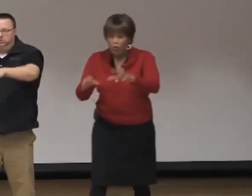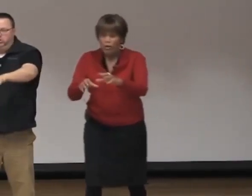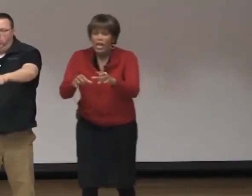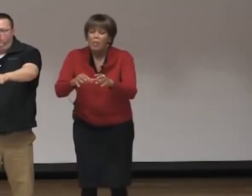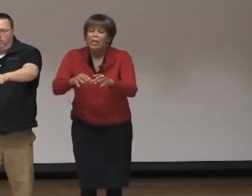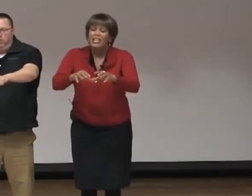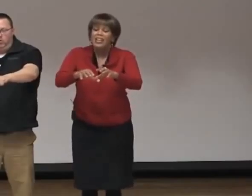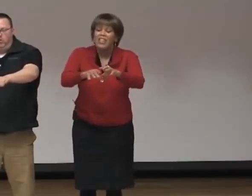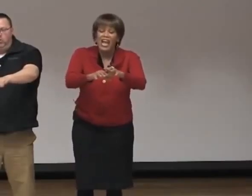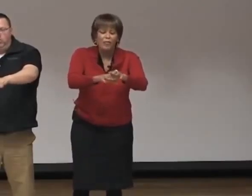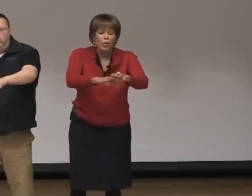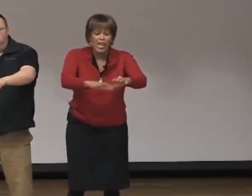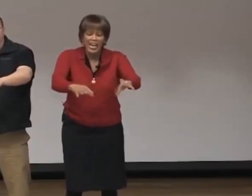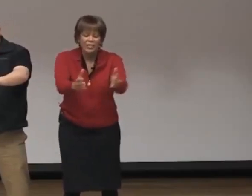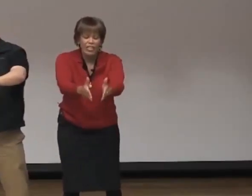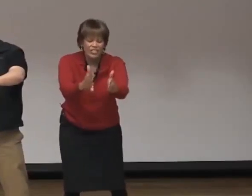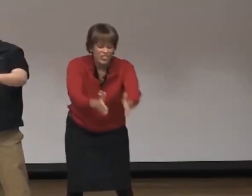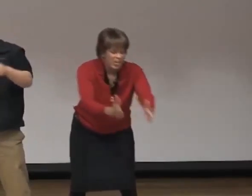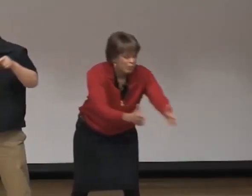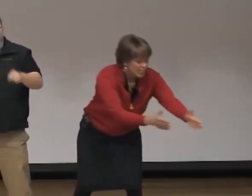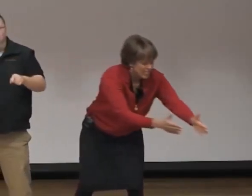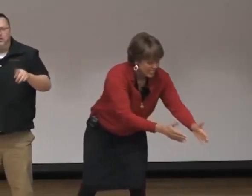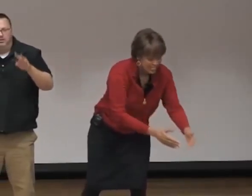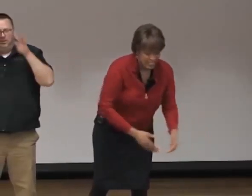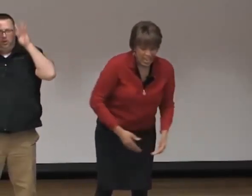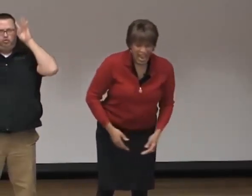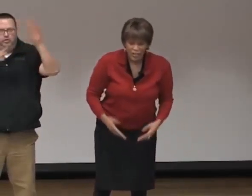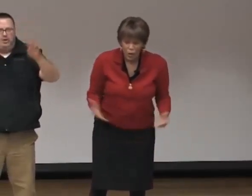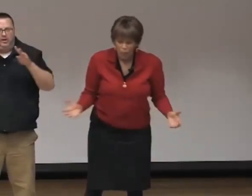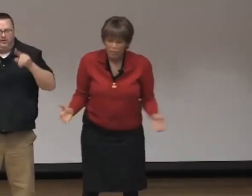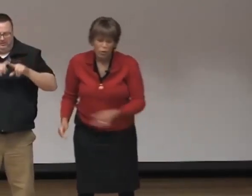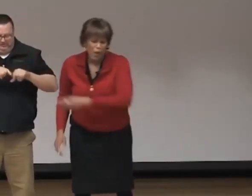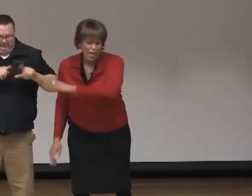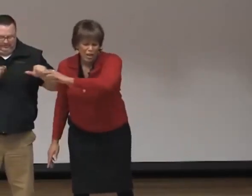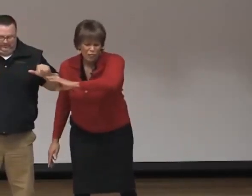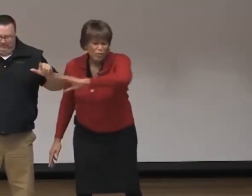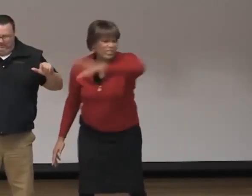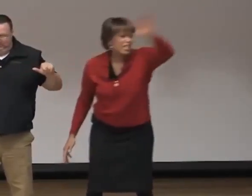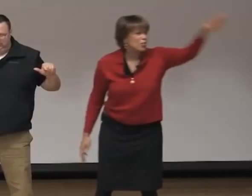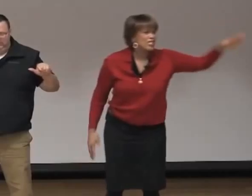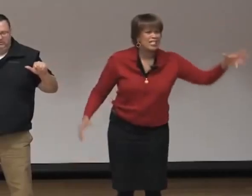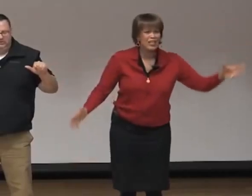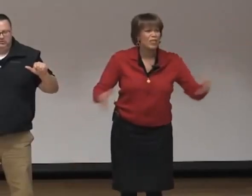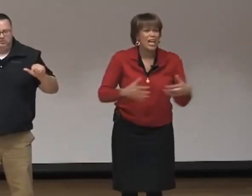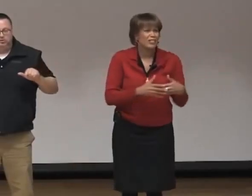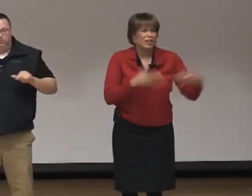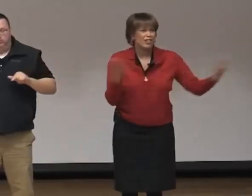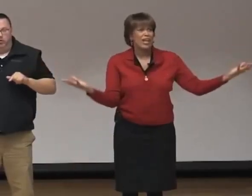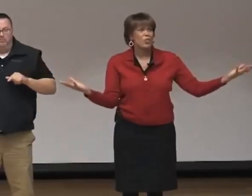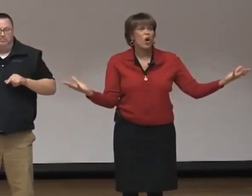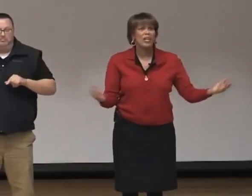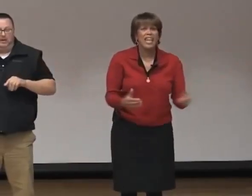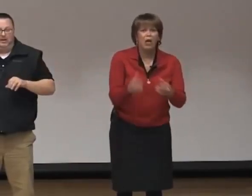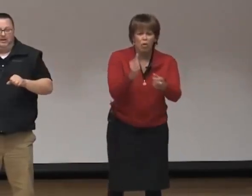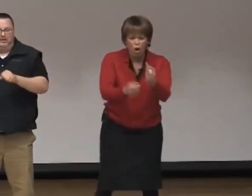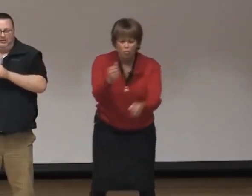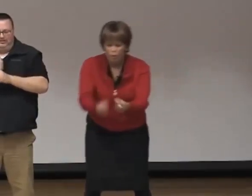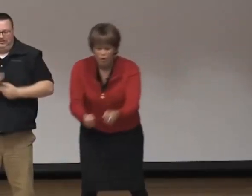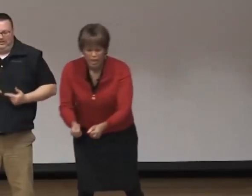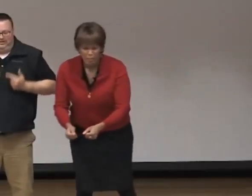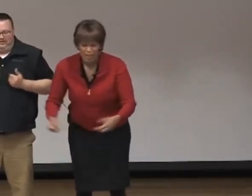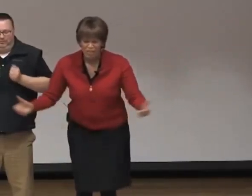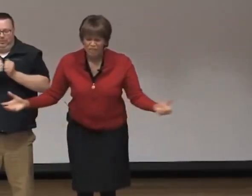took over, but they have created these differences. And so people who had for centuries lived as one now are